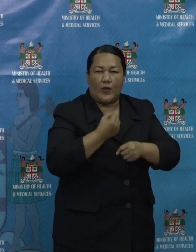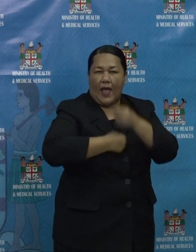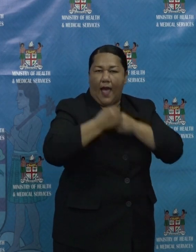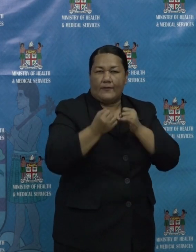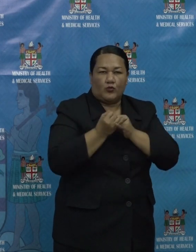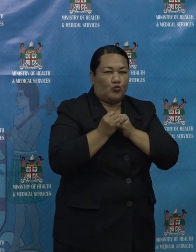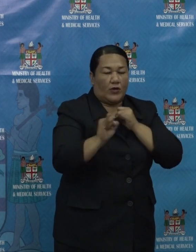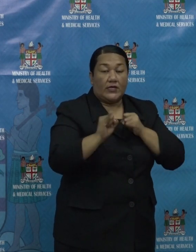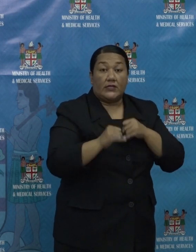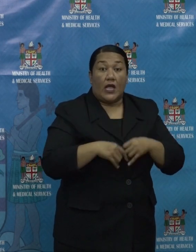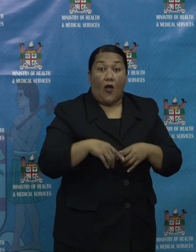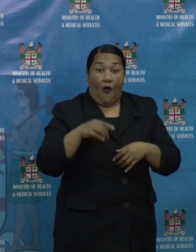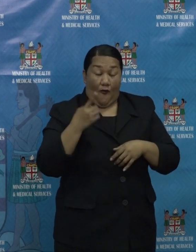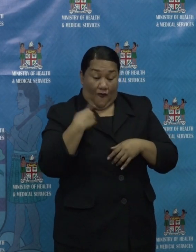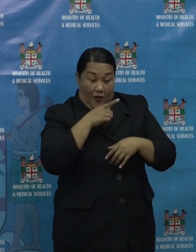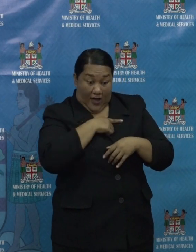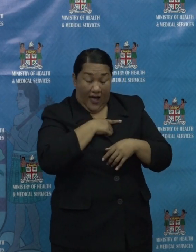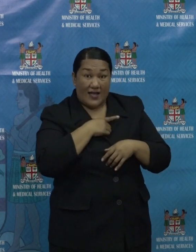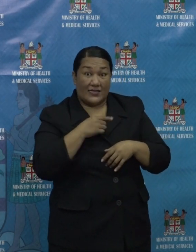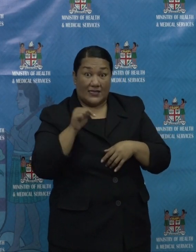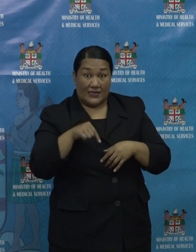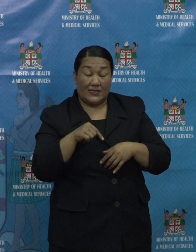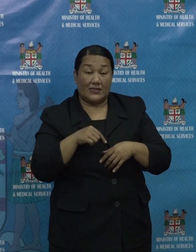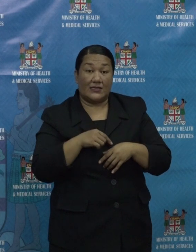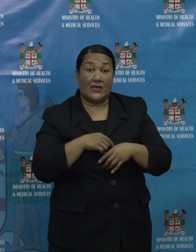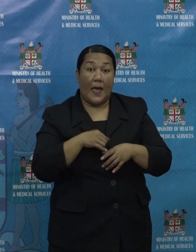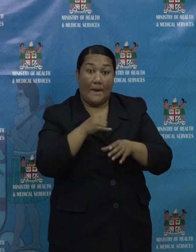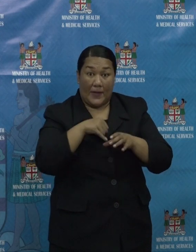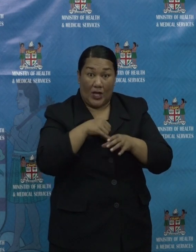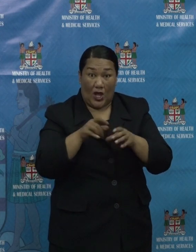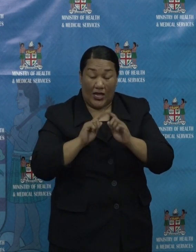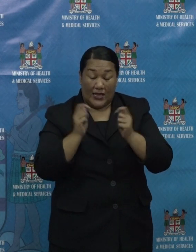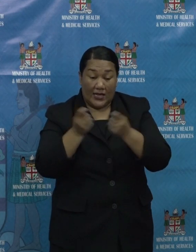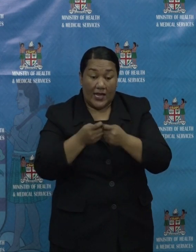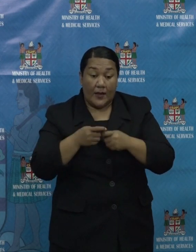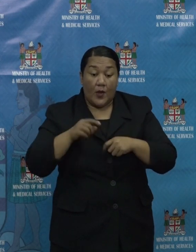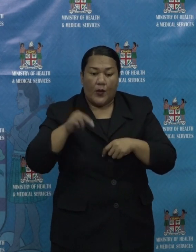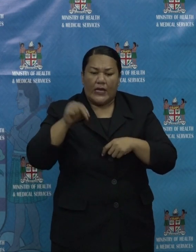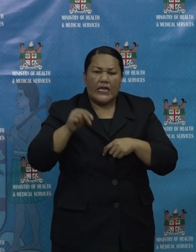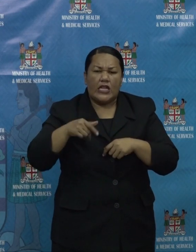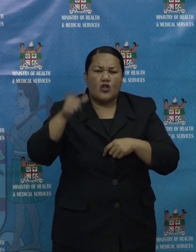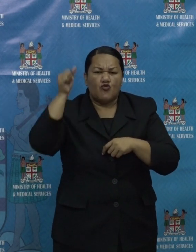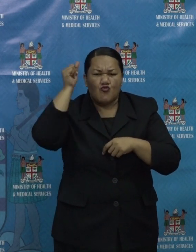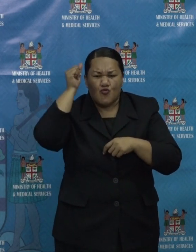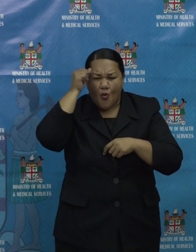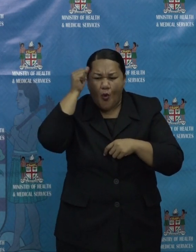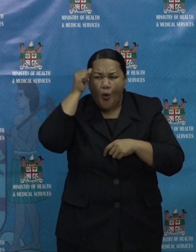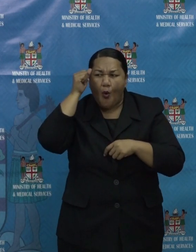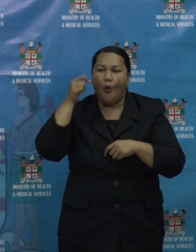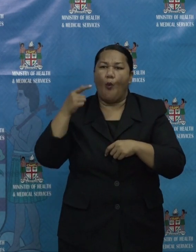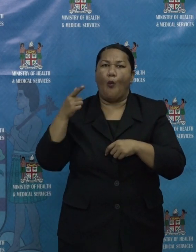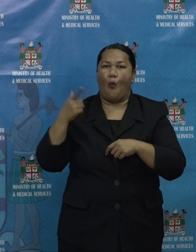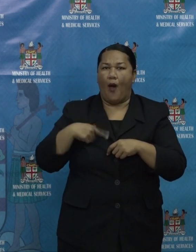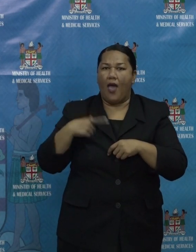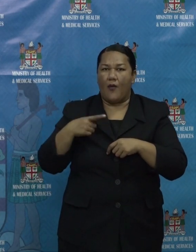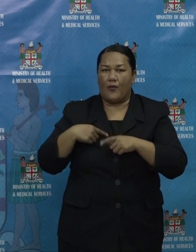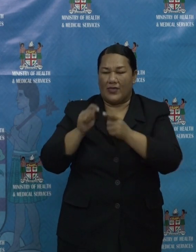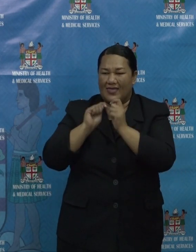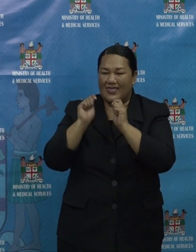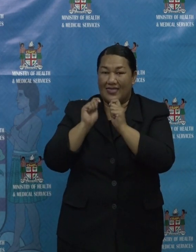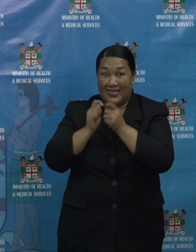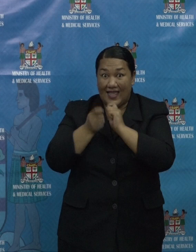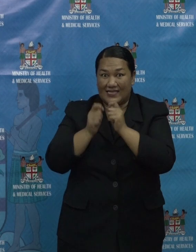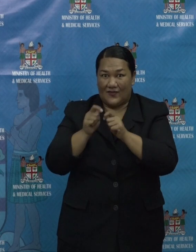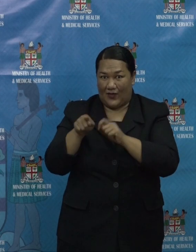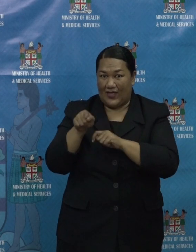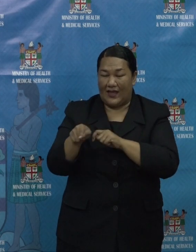medical professionals, when we order for a test for a patient, we need to know why we're ordering that test. The first thing we consider is